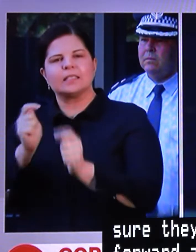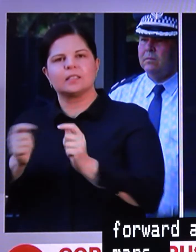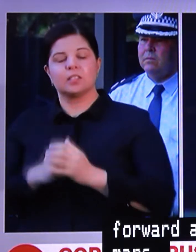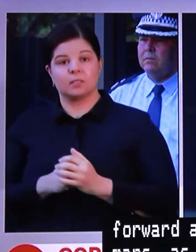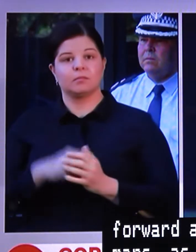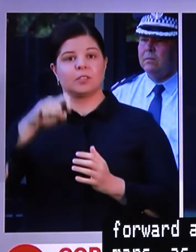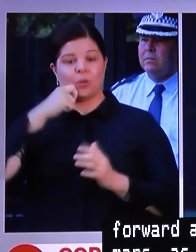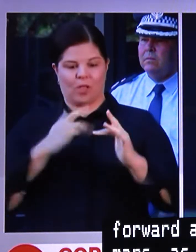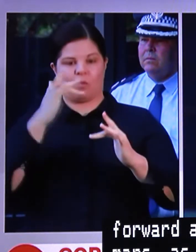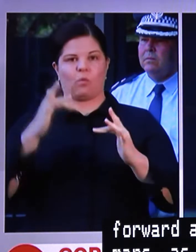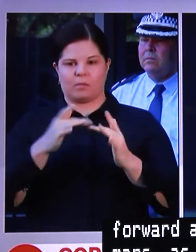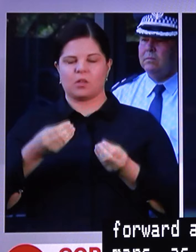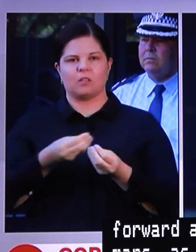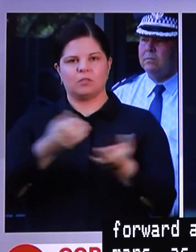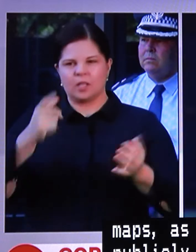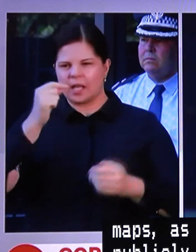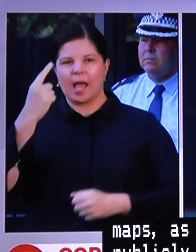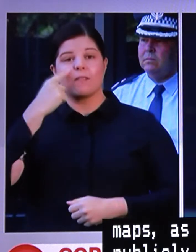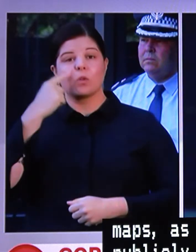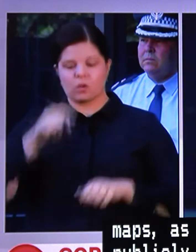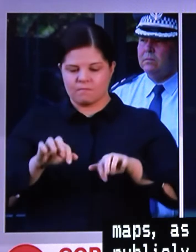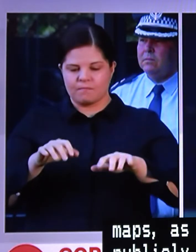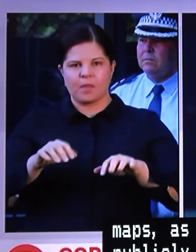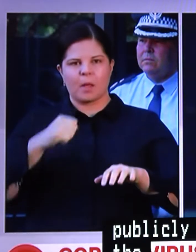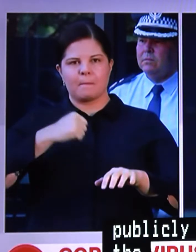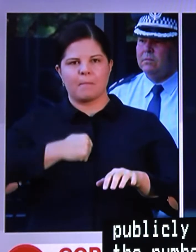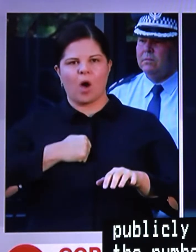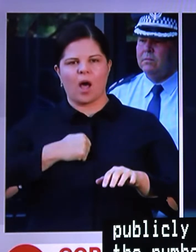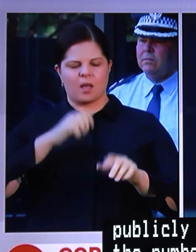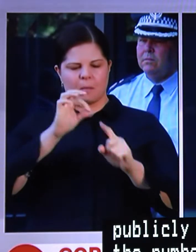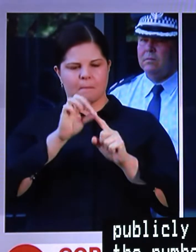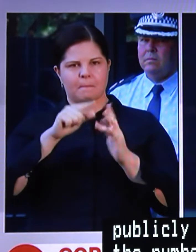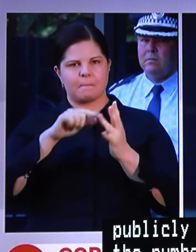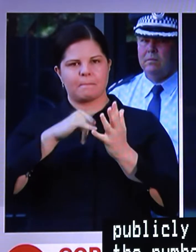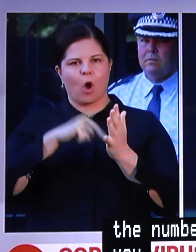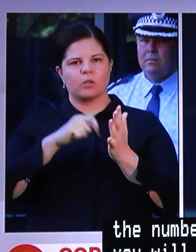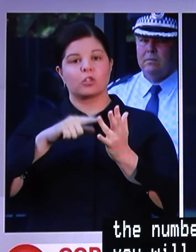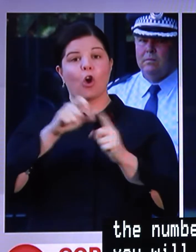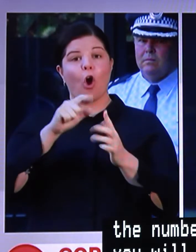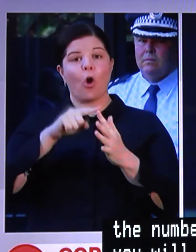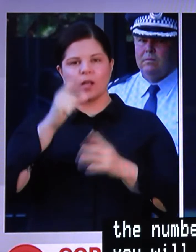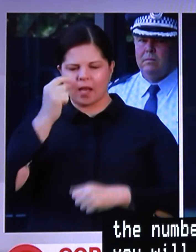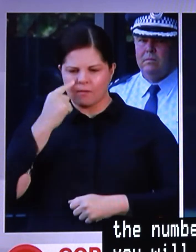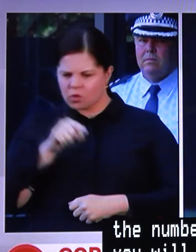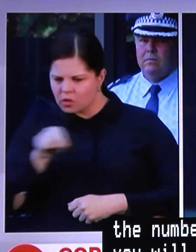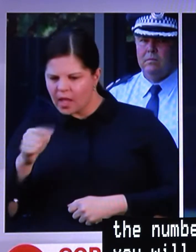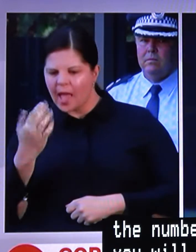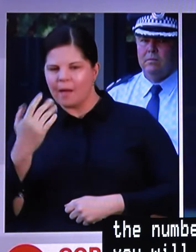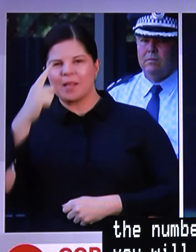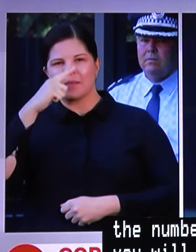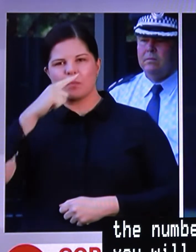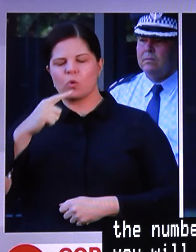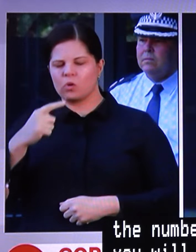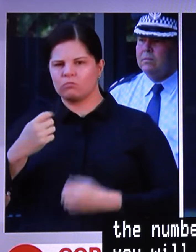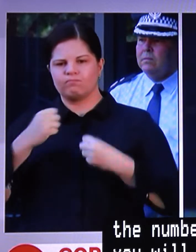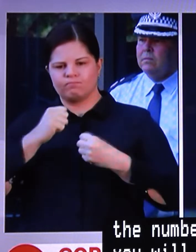They'll define the number of cases by postcode, so you'll be able to see down at that granular level. But also we appreciate will be an important